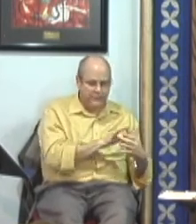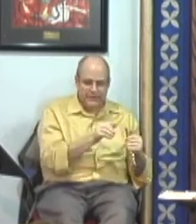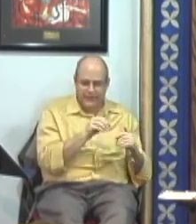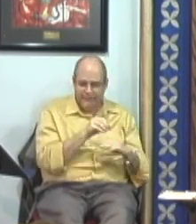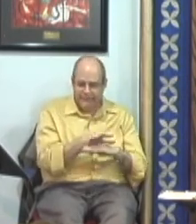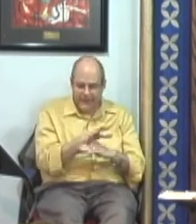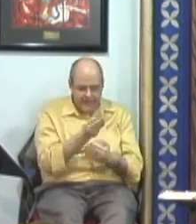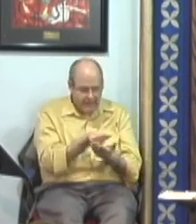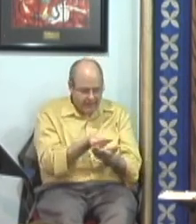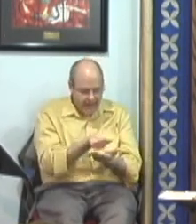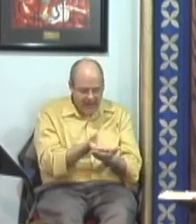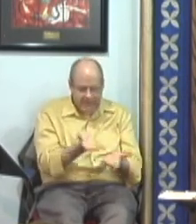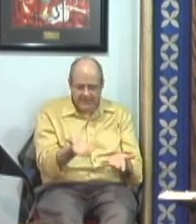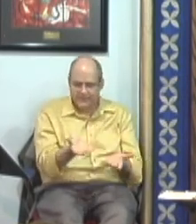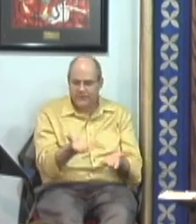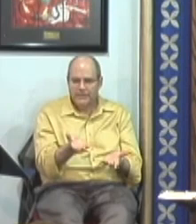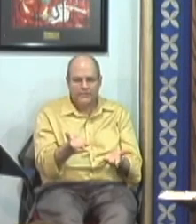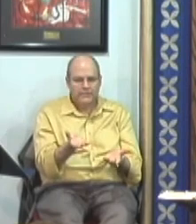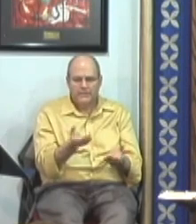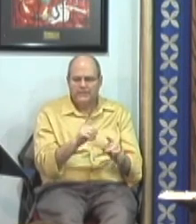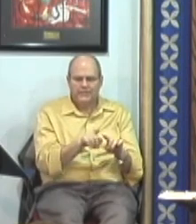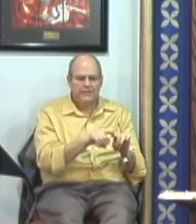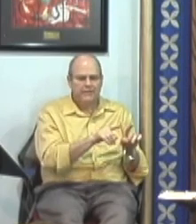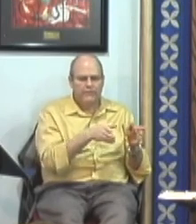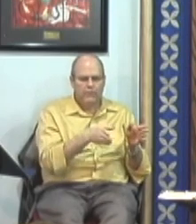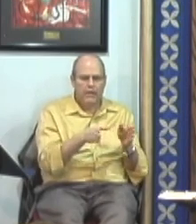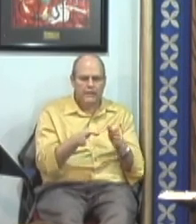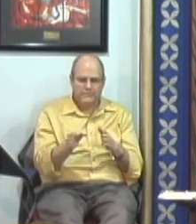in finances, in all kinds of different ways. So,